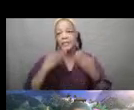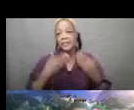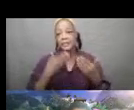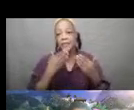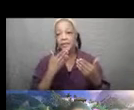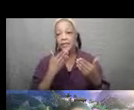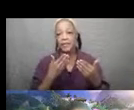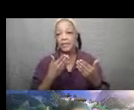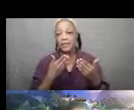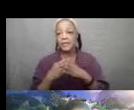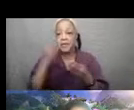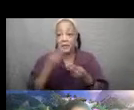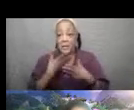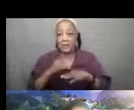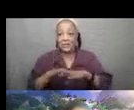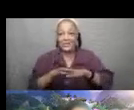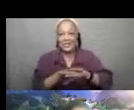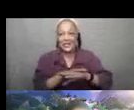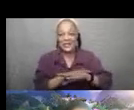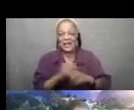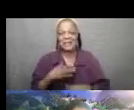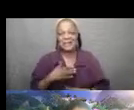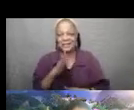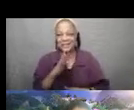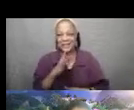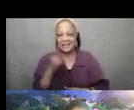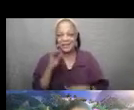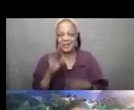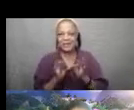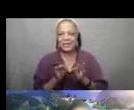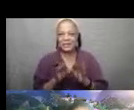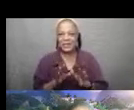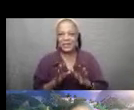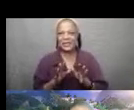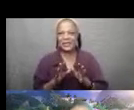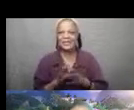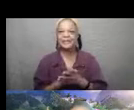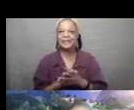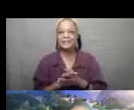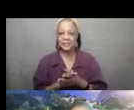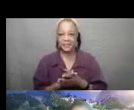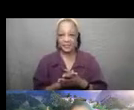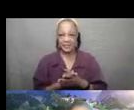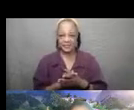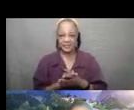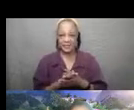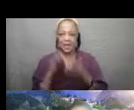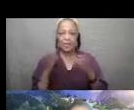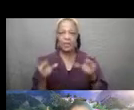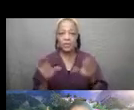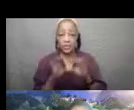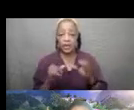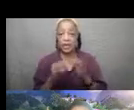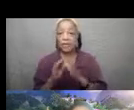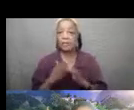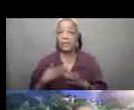to slow down in my speaking for the interpreters. And so I will do that, and please nudge me if